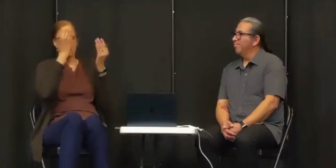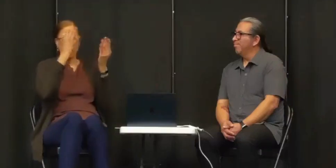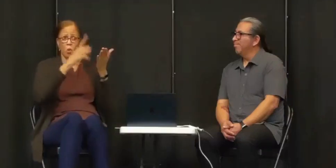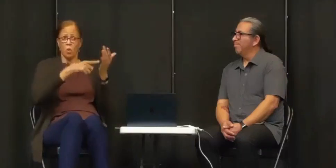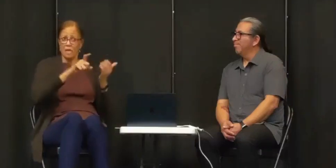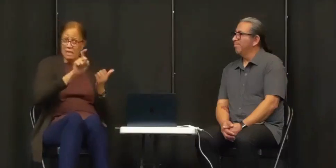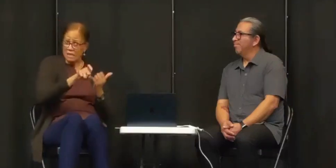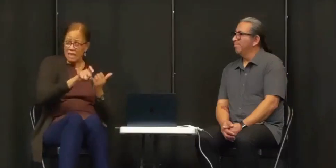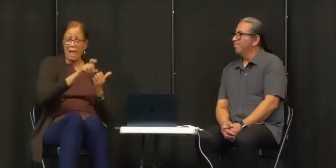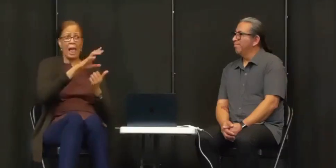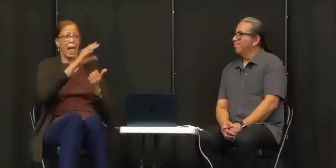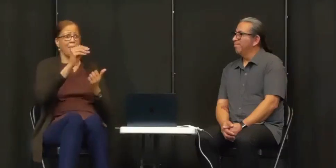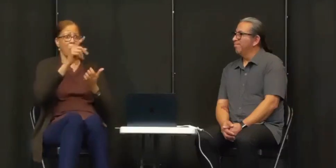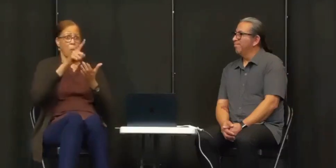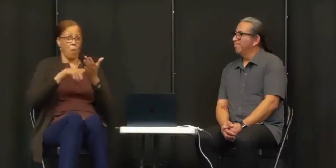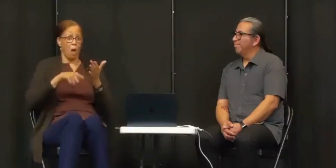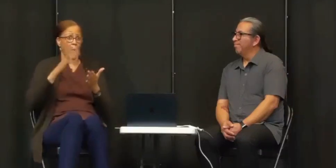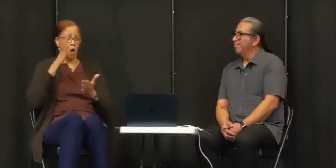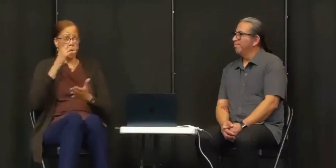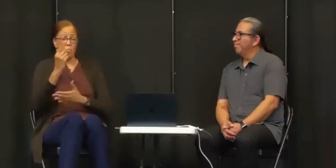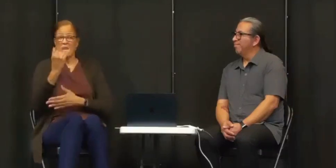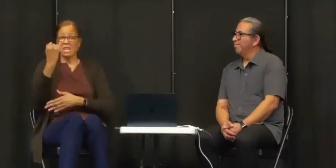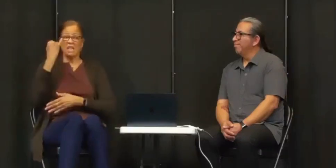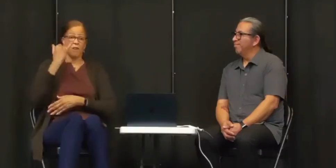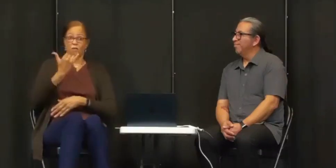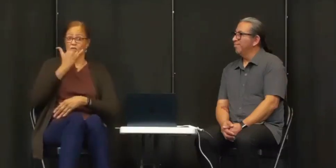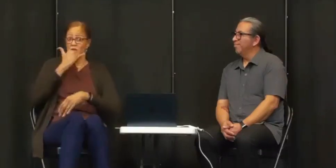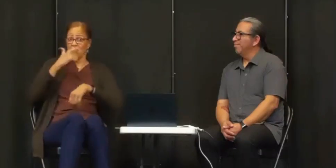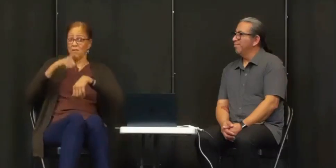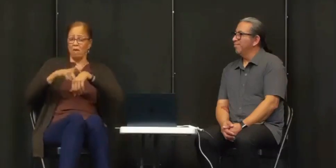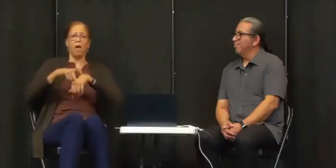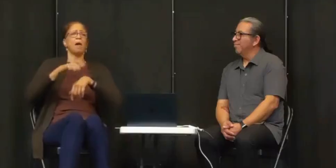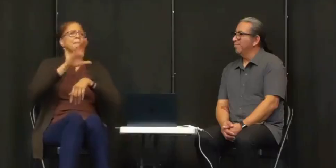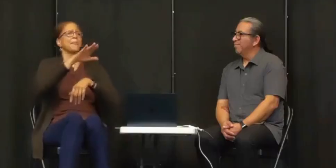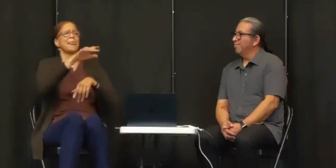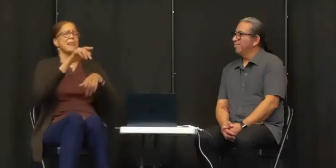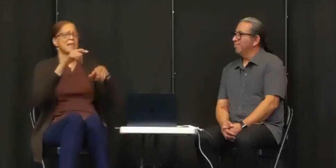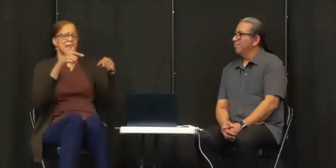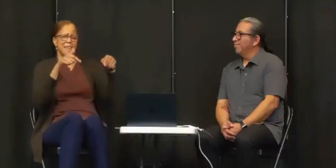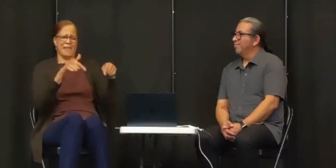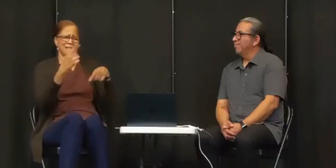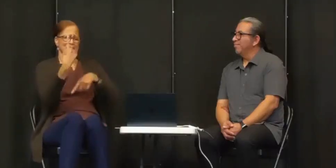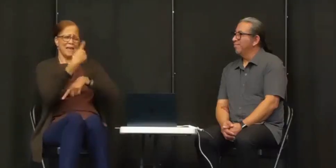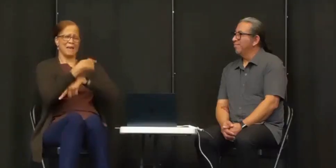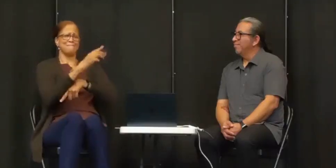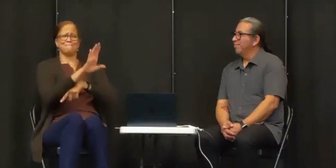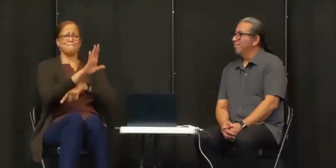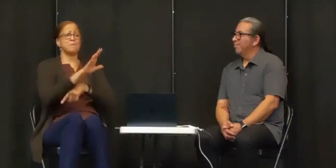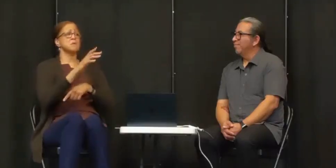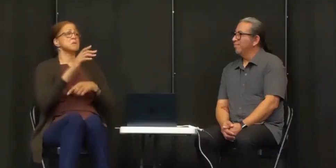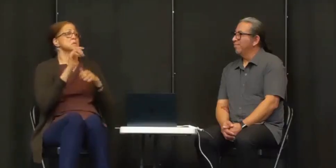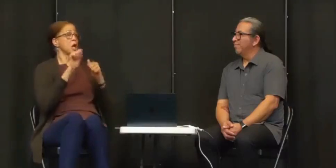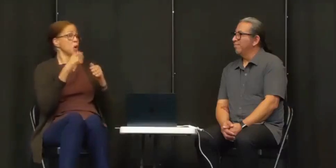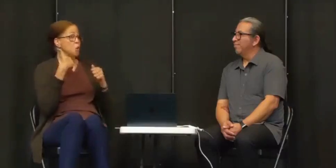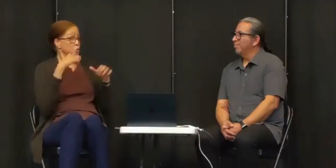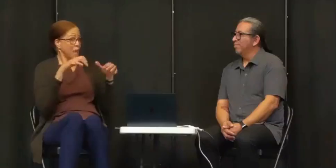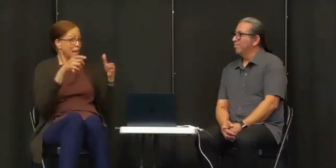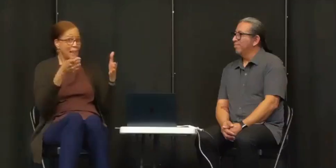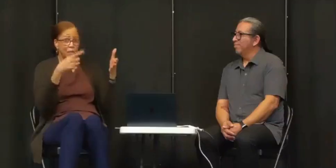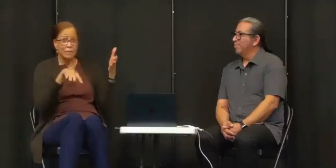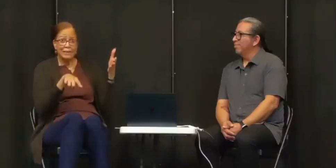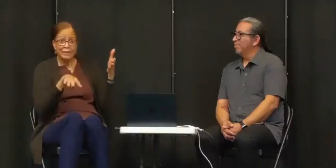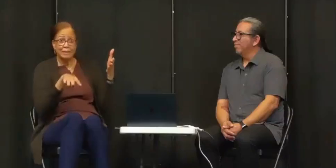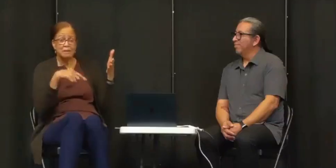communicate both parts of that. What you need and what you're gonna do. And if it's maybe a wrong time, you may say,